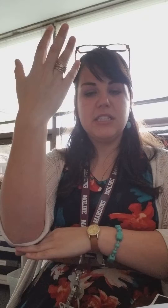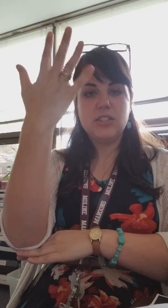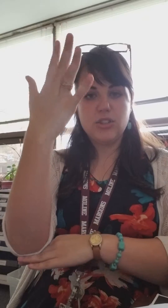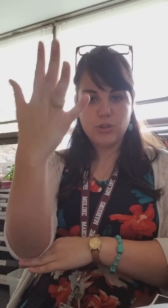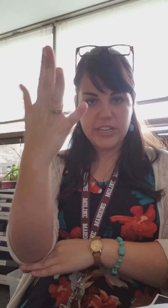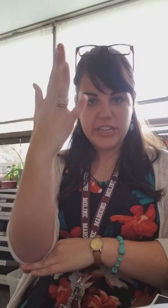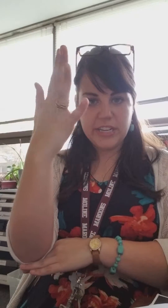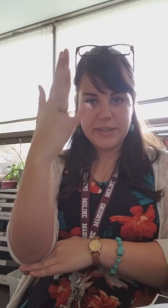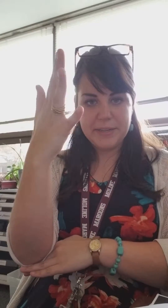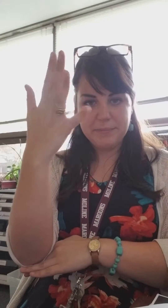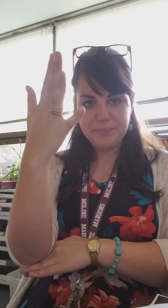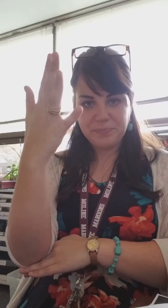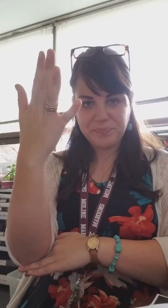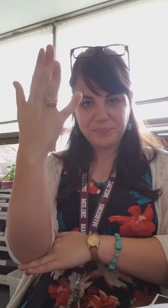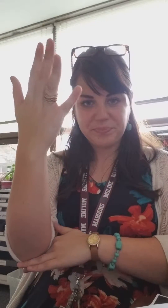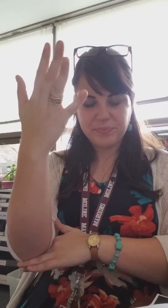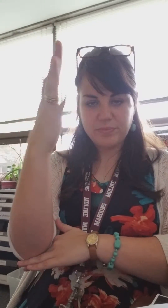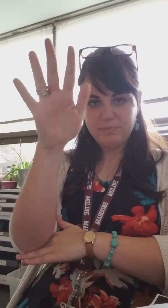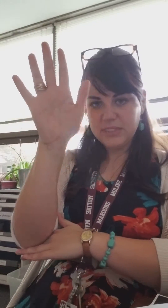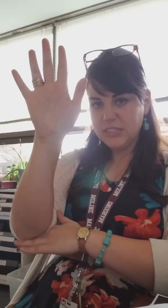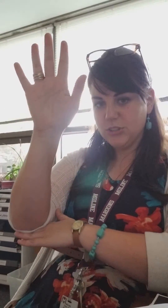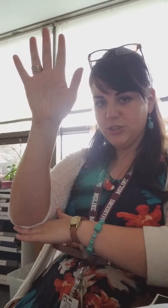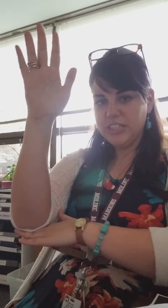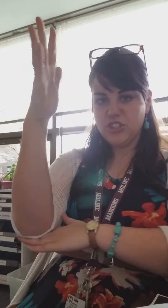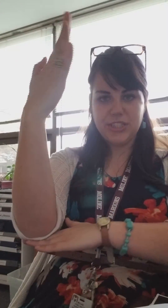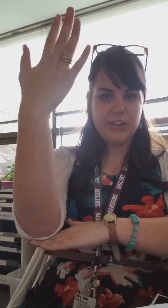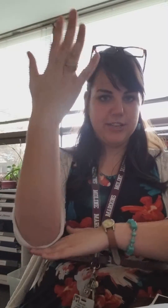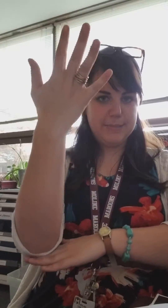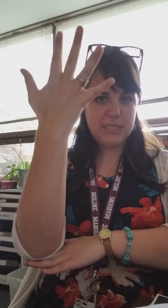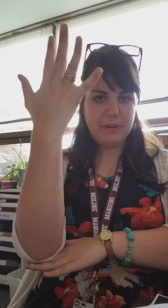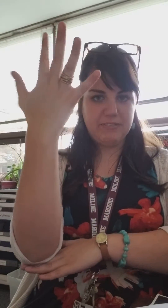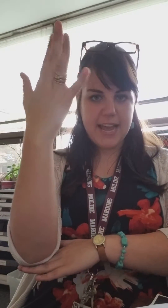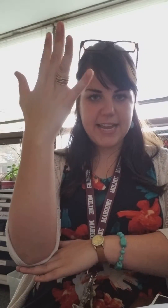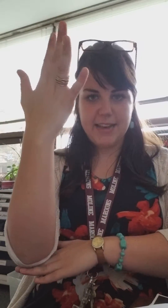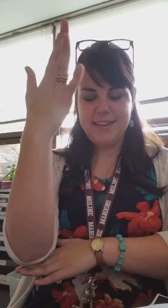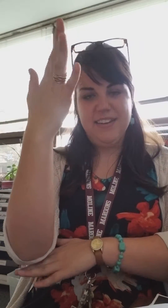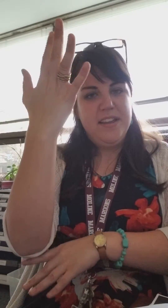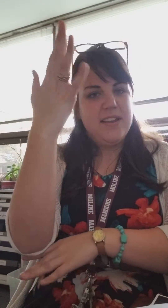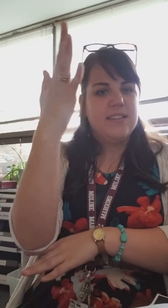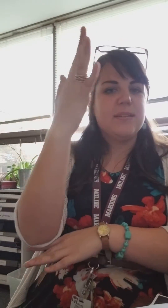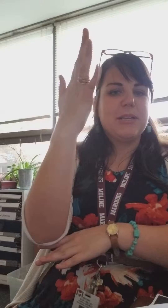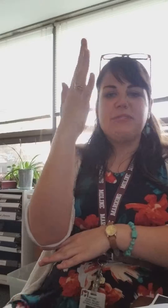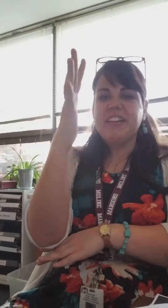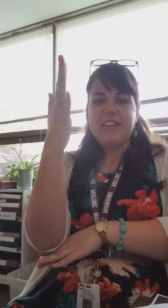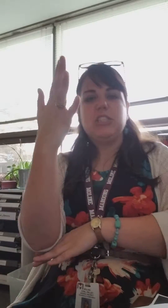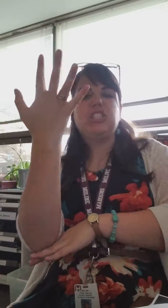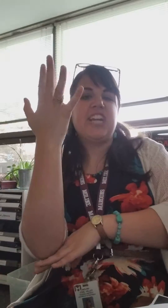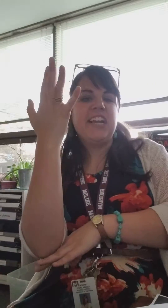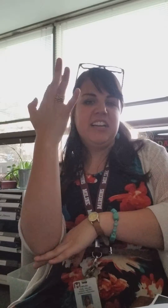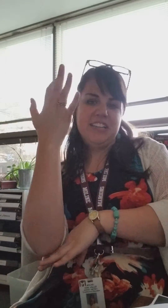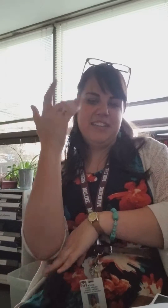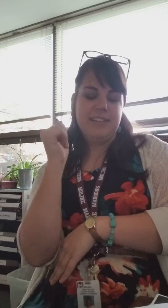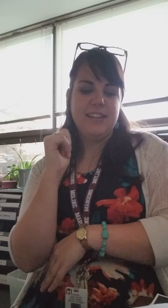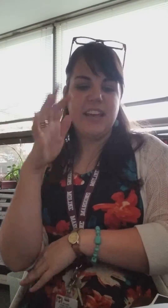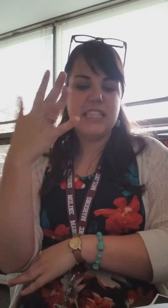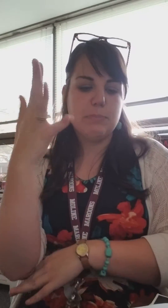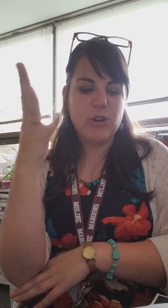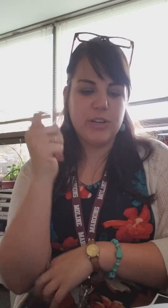Christmas tree. So tree is just like Christmas, but flat hand, and sometimes you give it a little shake, like it's blowing in the